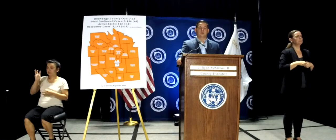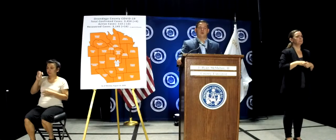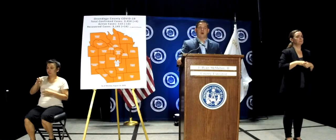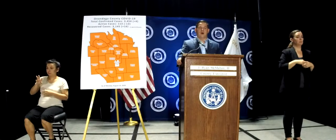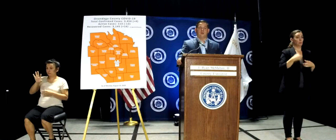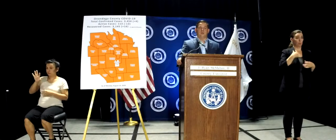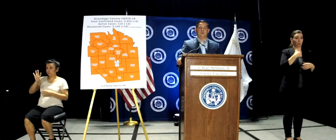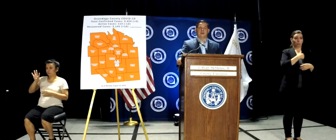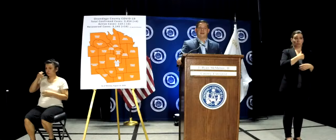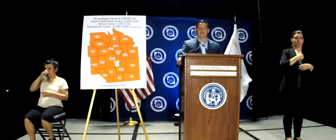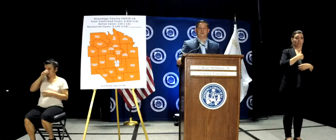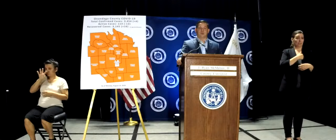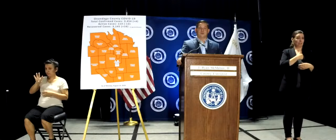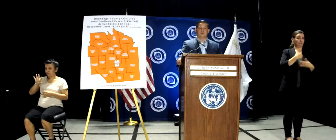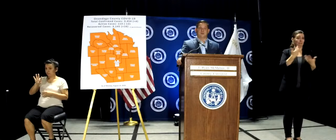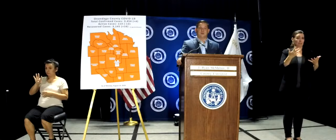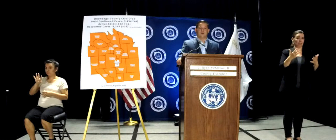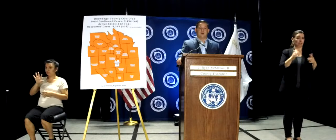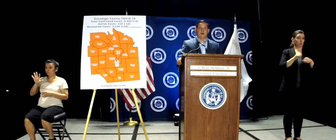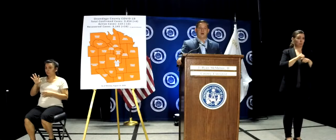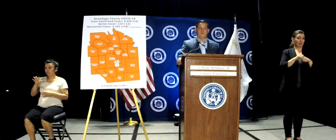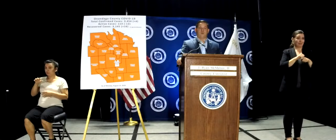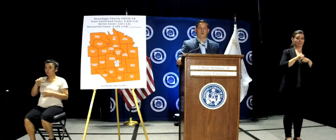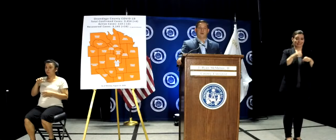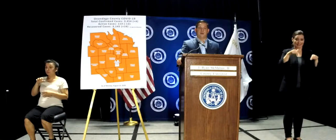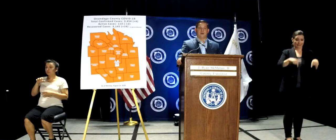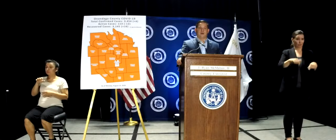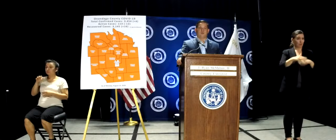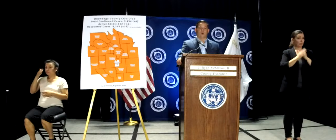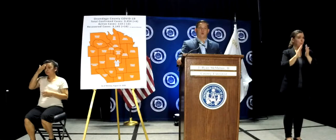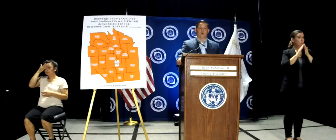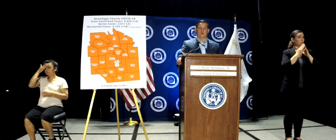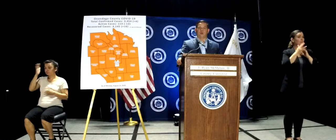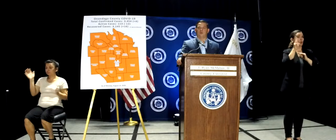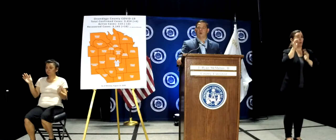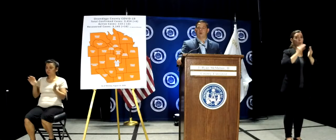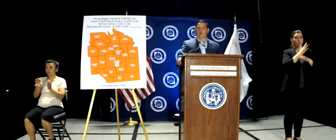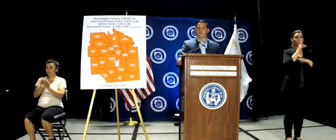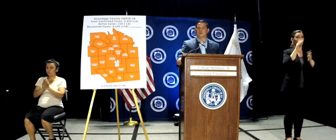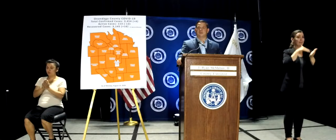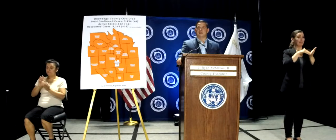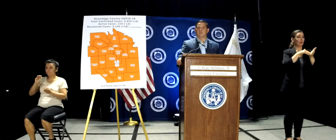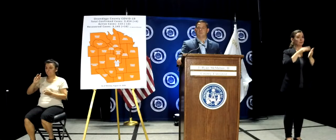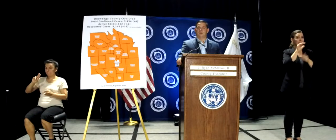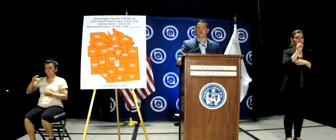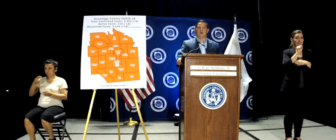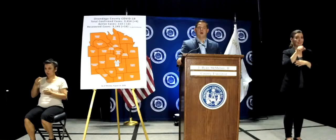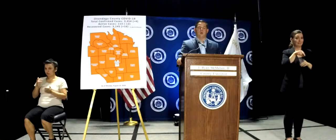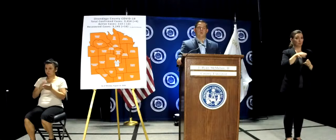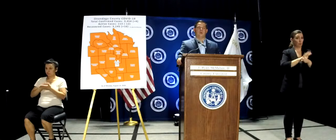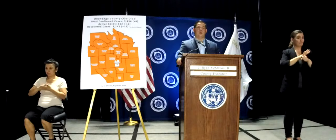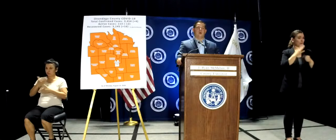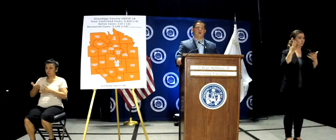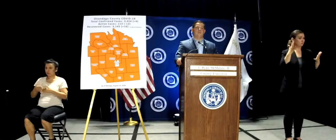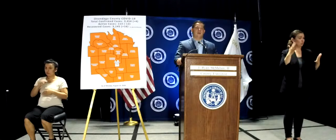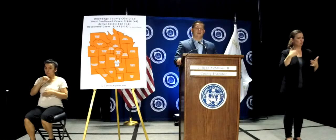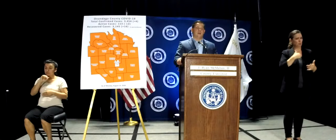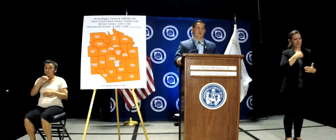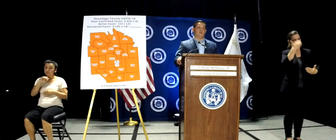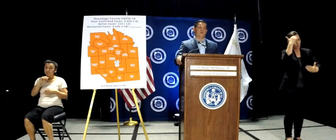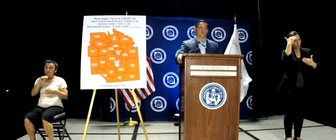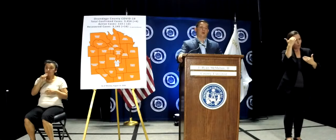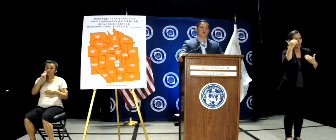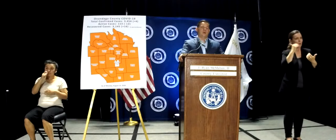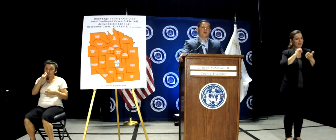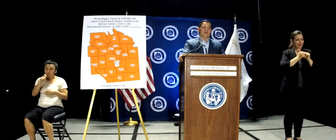us. The contact tracing for a 4-year-old or a 40-year-old is the same. We are immediately